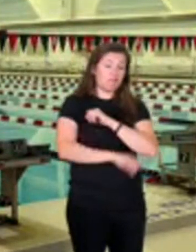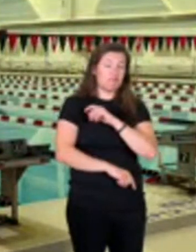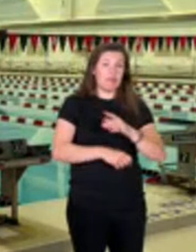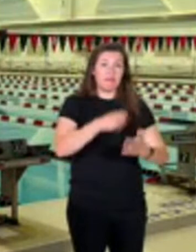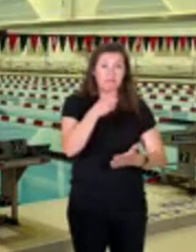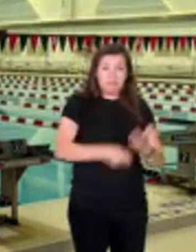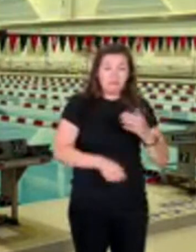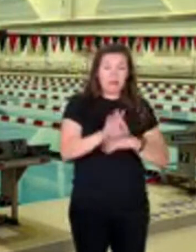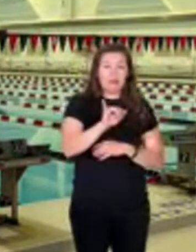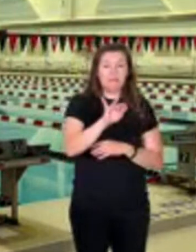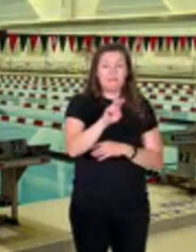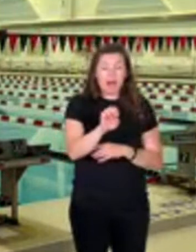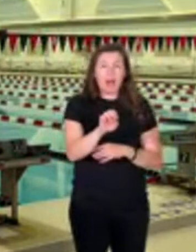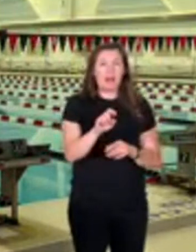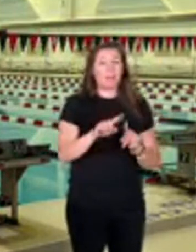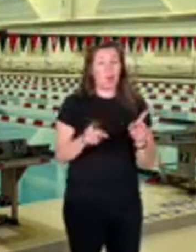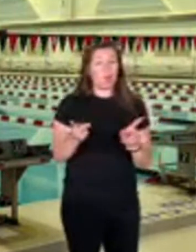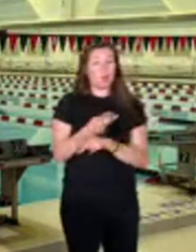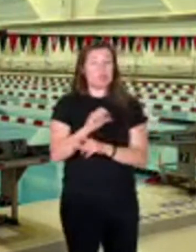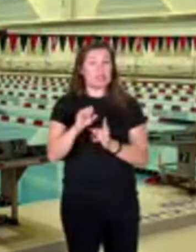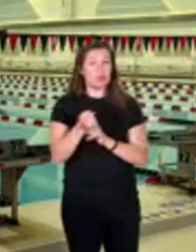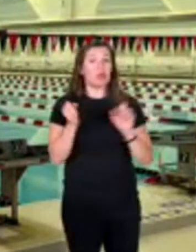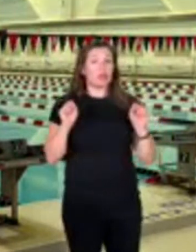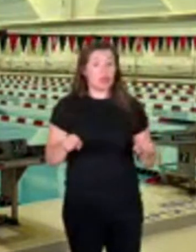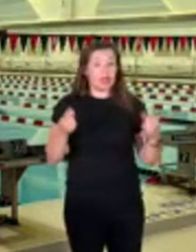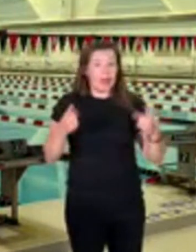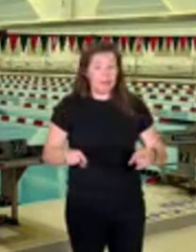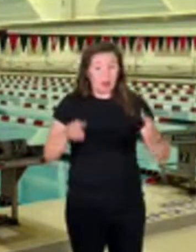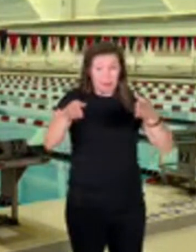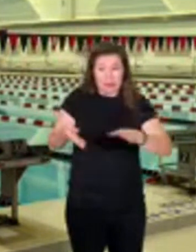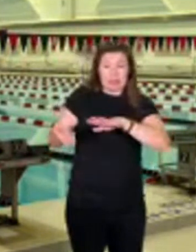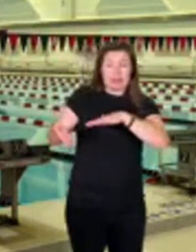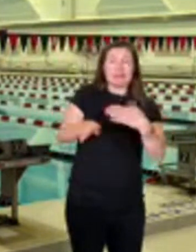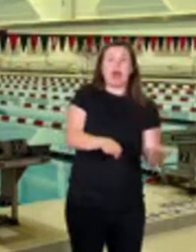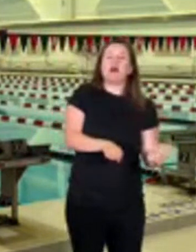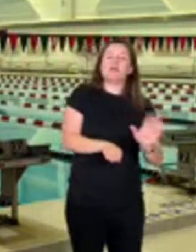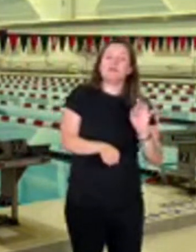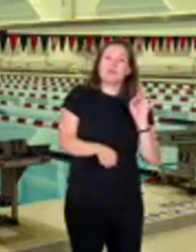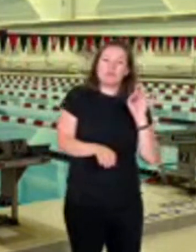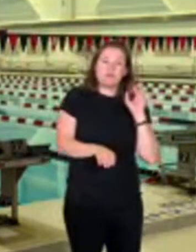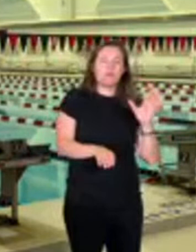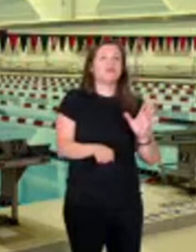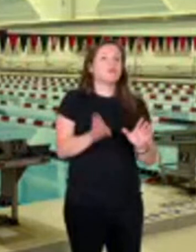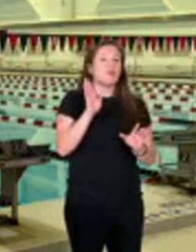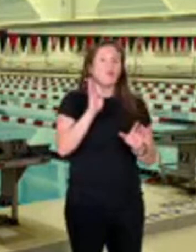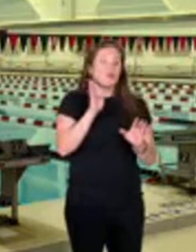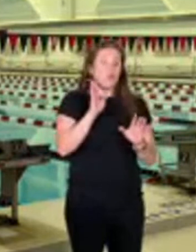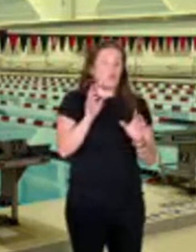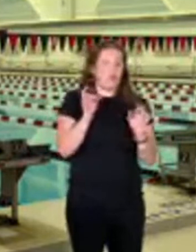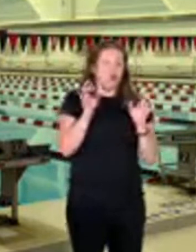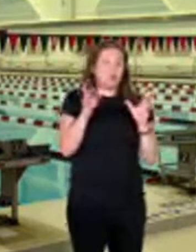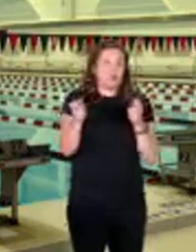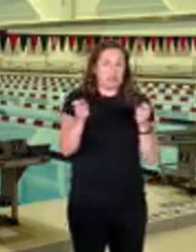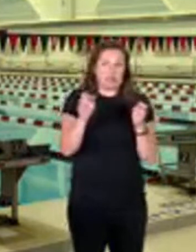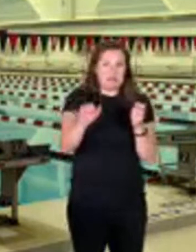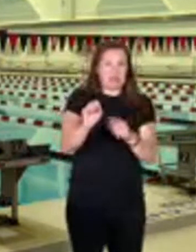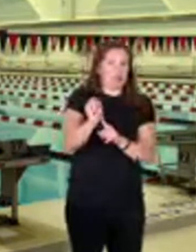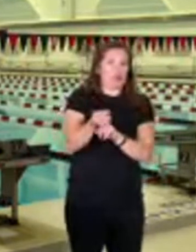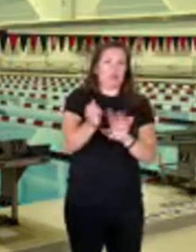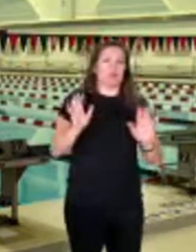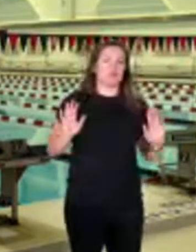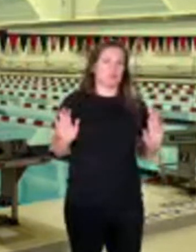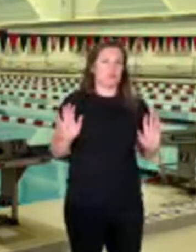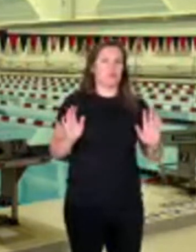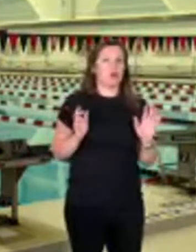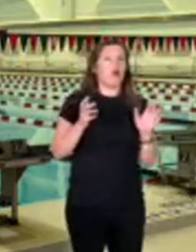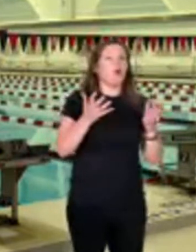but the worst case situation could happen, in which it will be a terrible situation to deal with in the future. And we